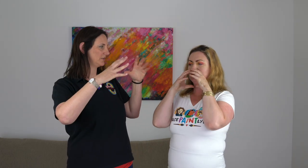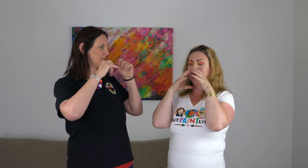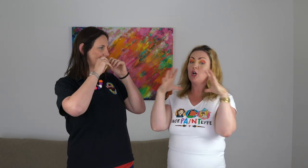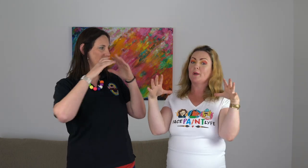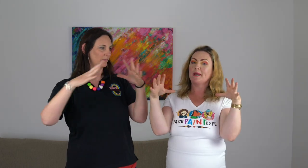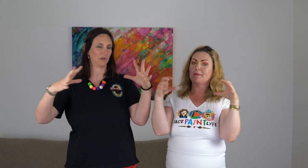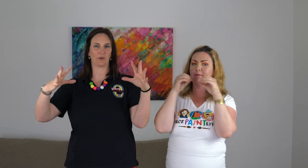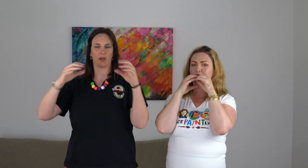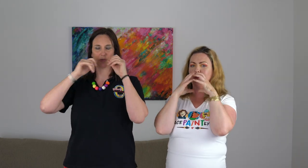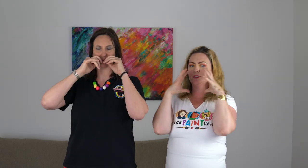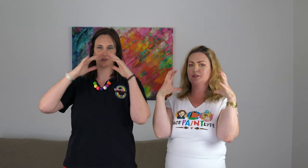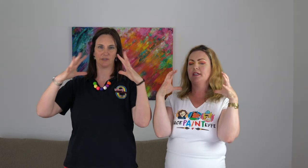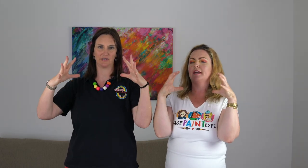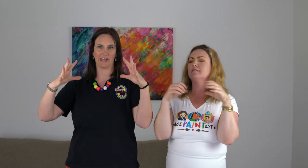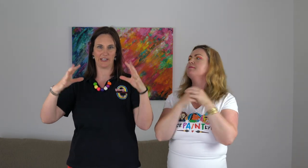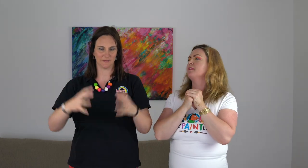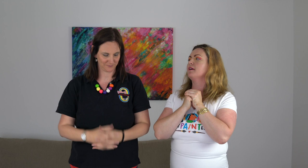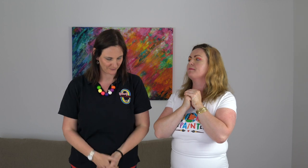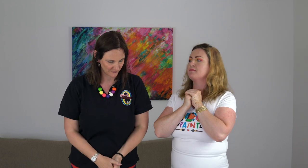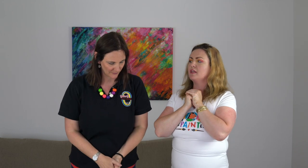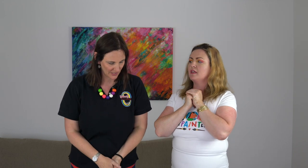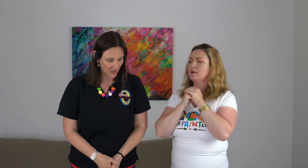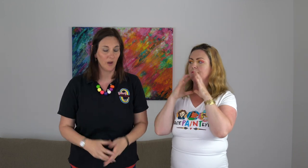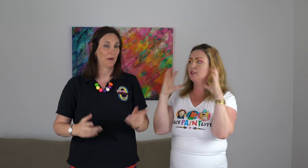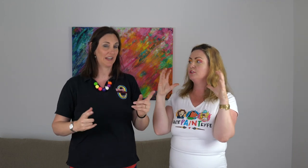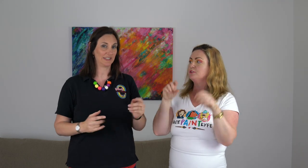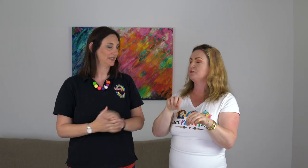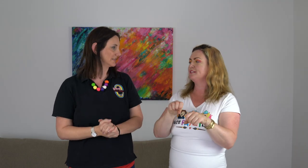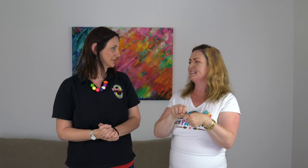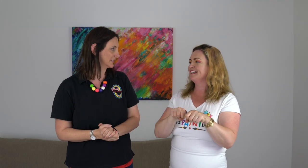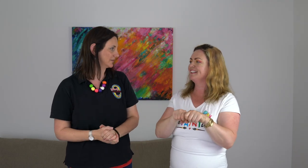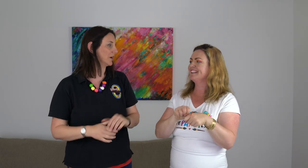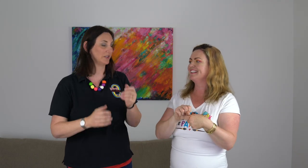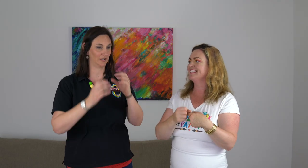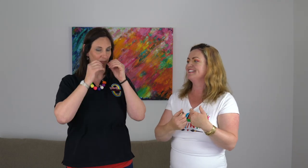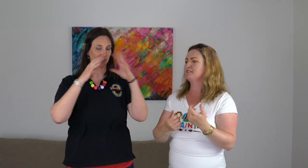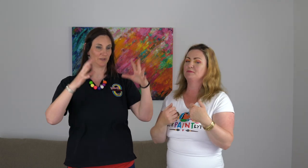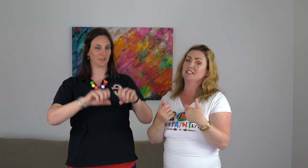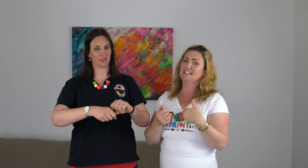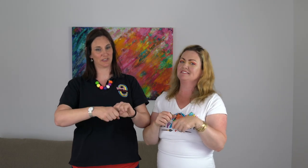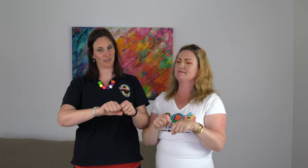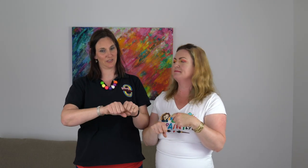you're blowing up a balloon. Oh, balloon party. Twisting. Oh, yeah. Balloon twisting.